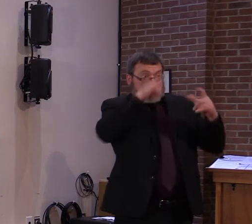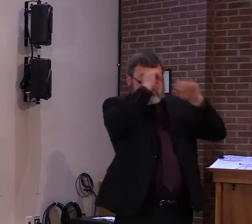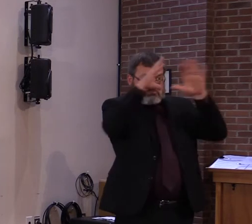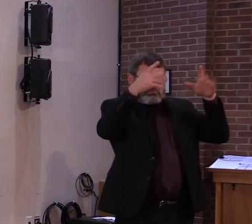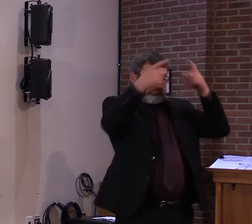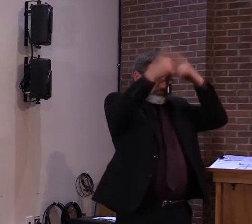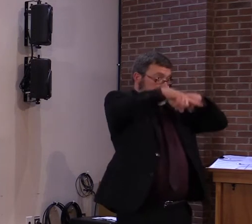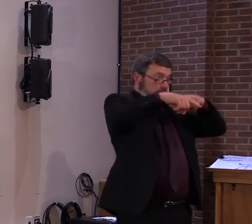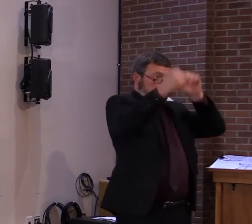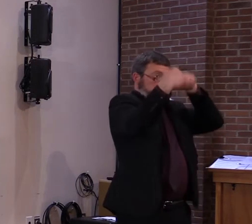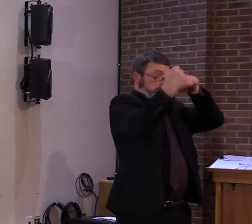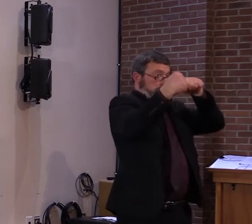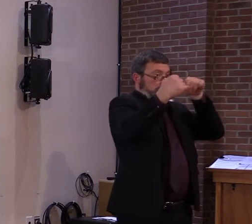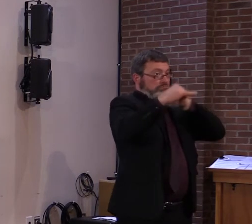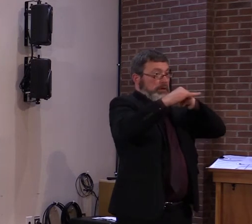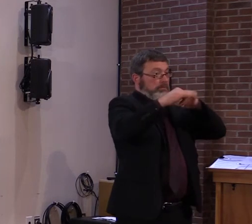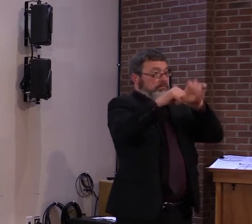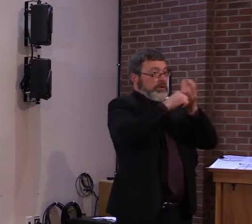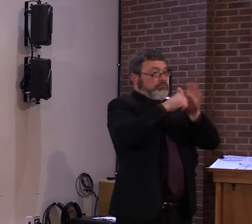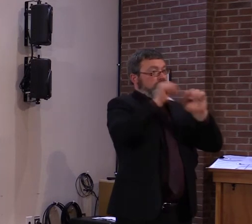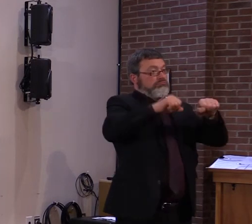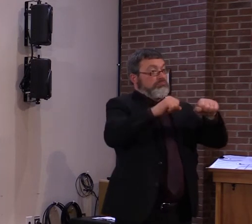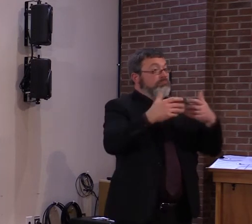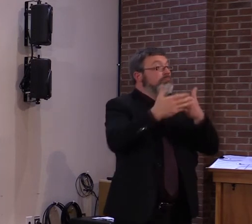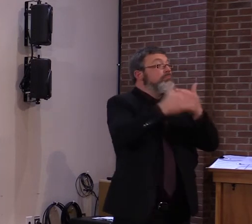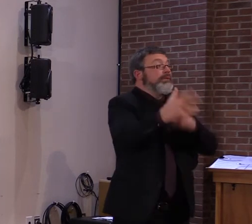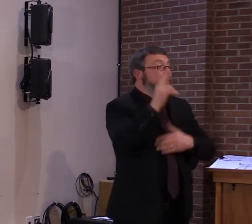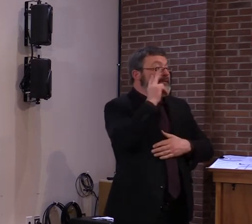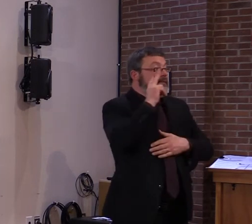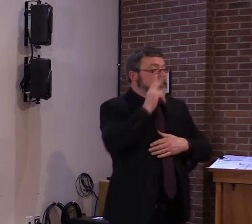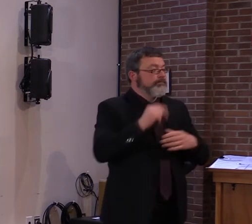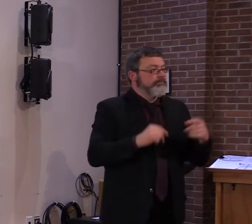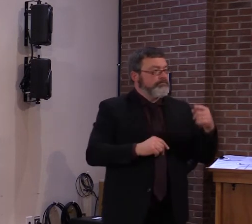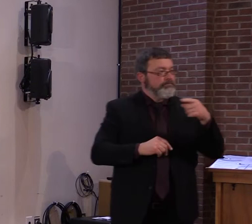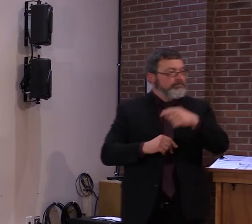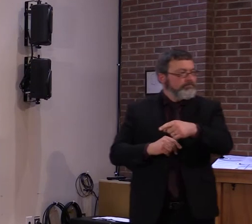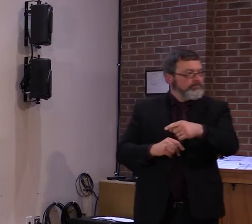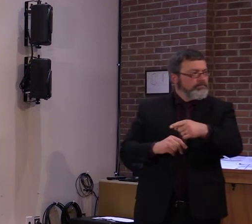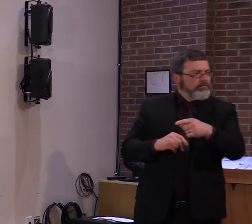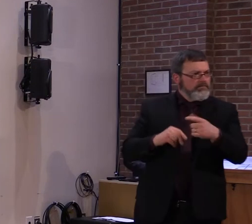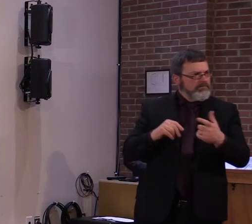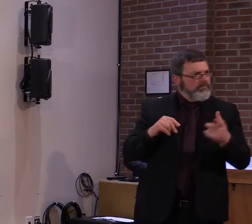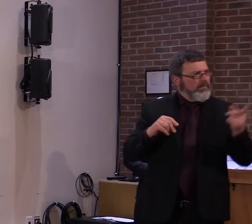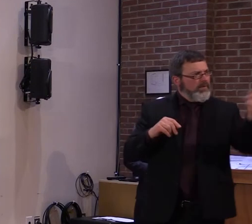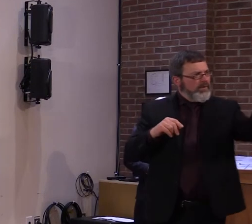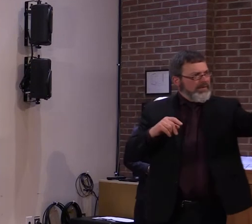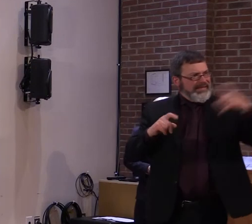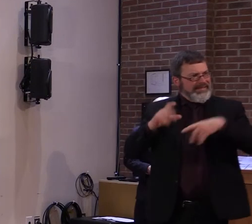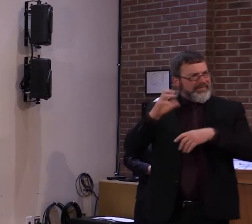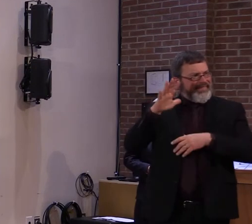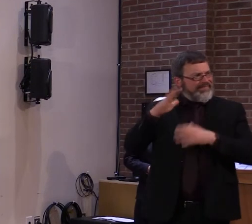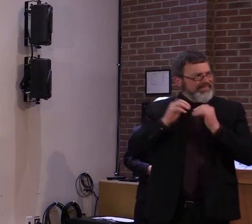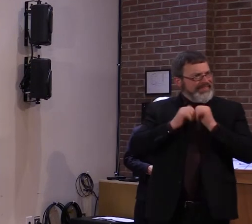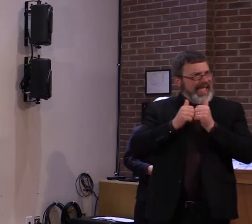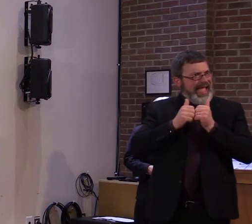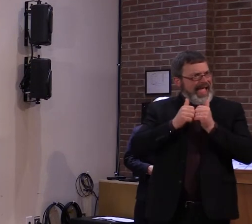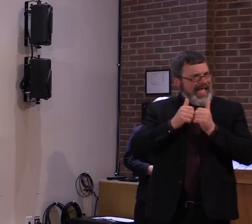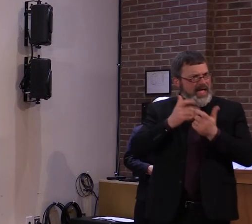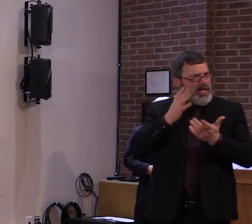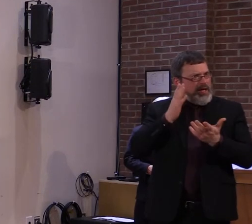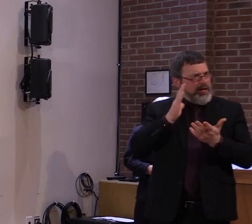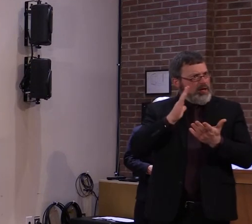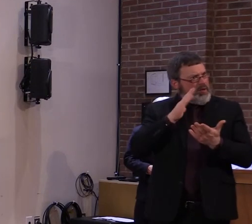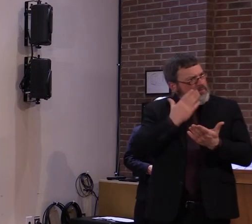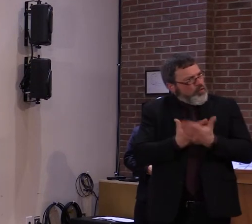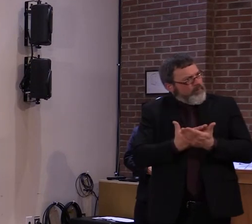Do we know if how they're able to verify that, or is it just a matter of asking people if they've complied, and does it sort of get left there? And I guess